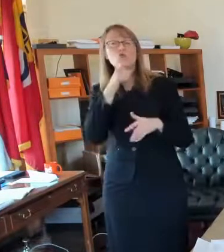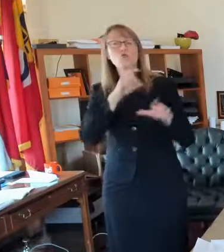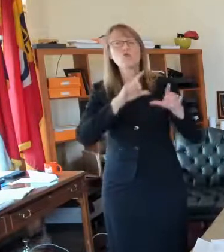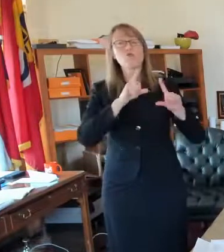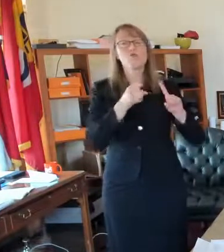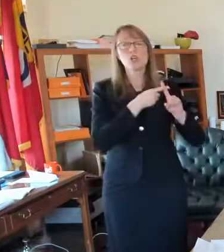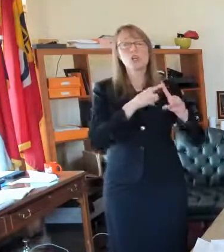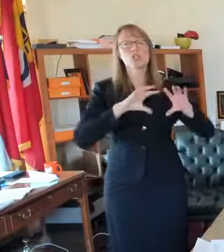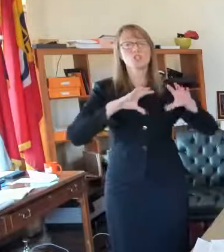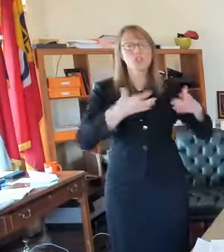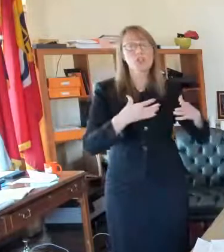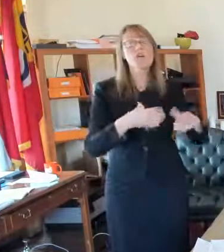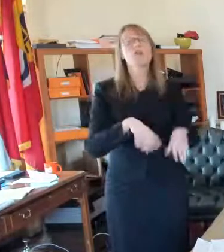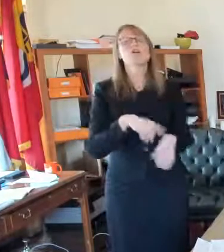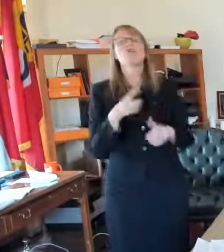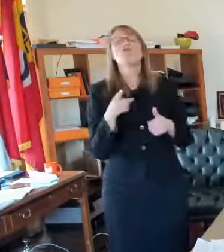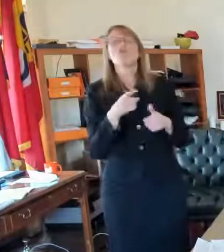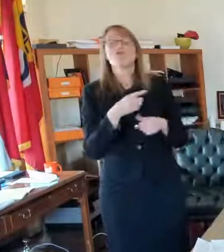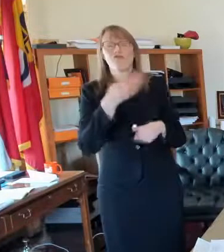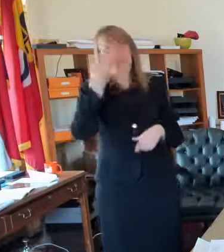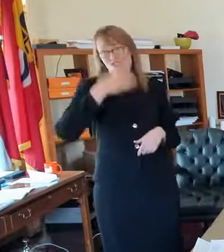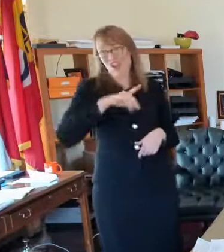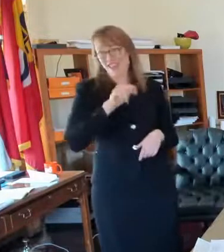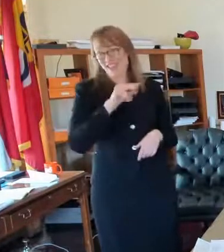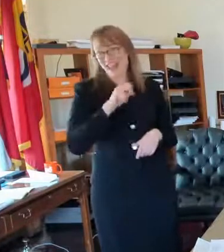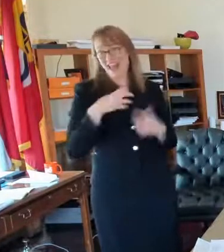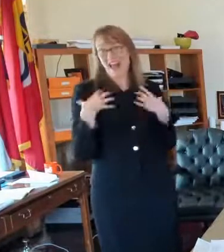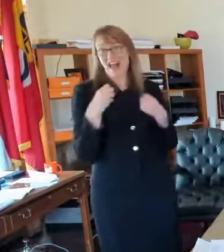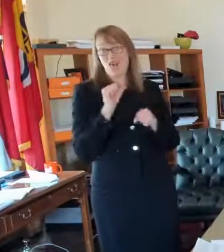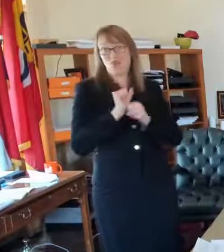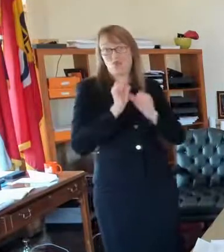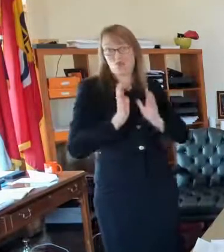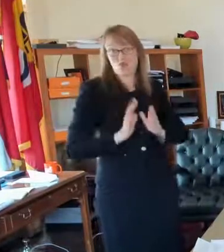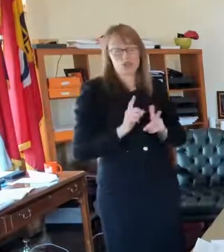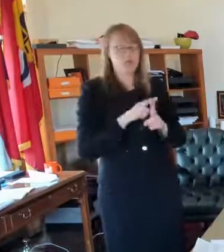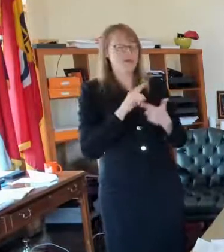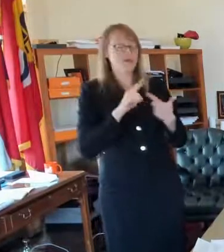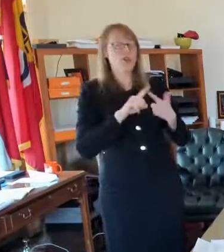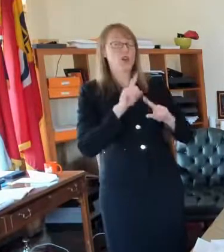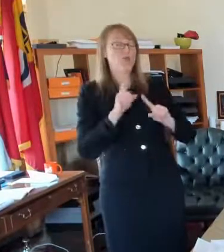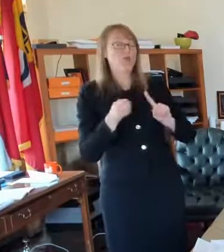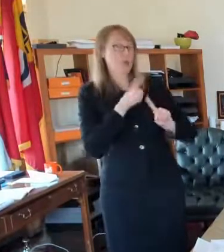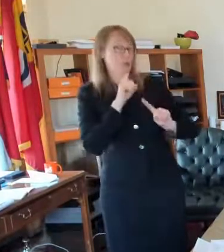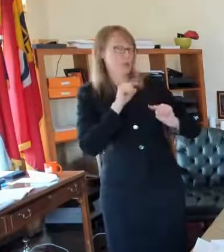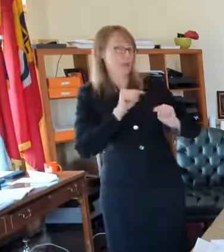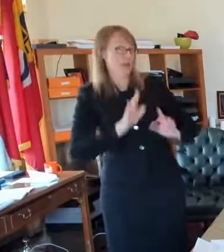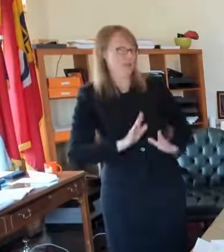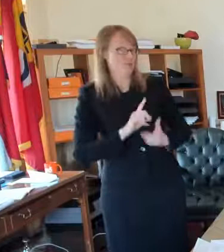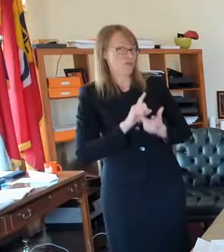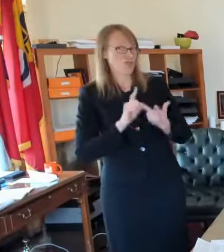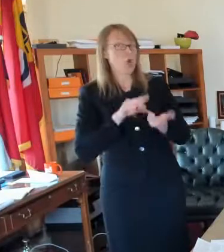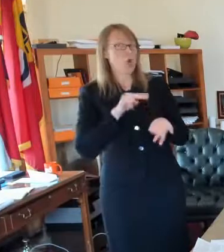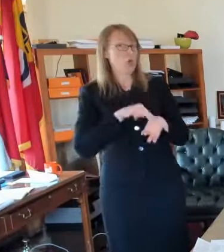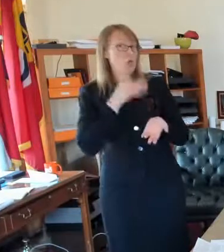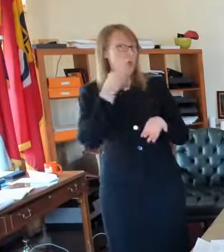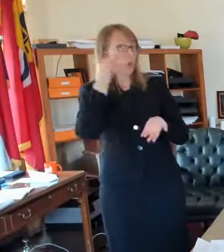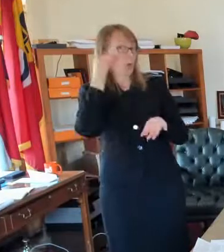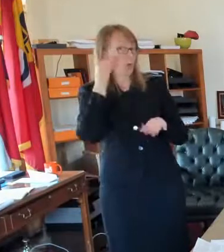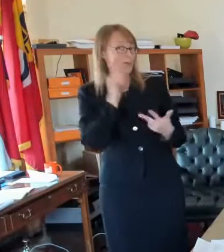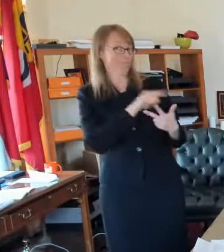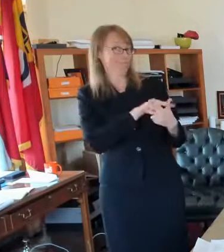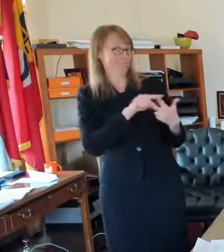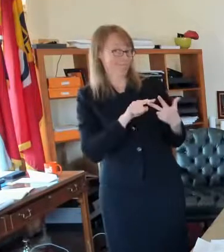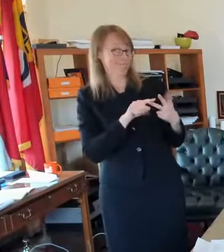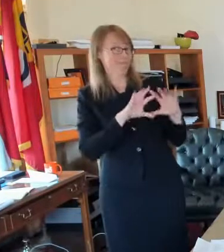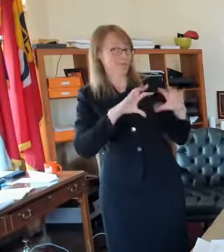first responders, good, somebody's got it written down for me, nursing homes. Phase 2